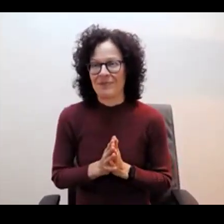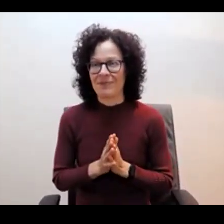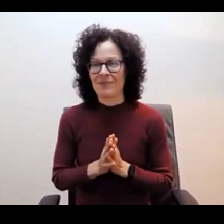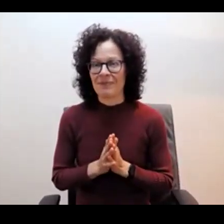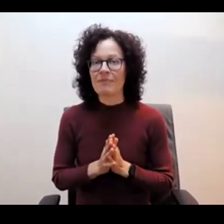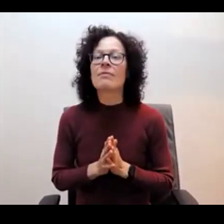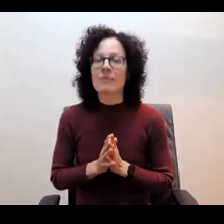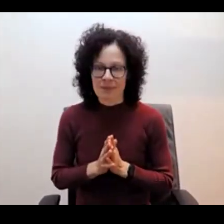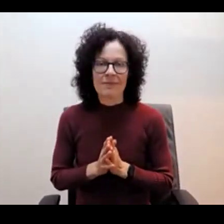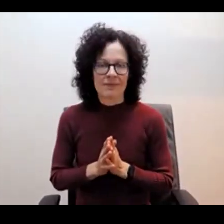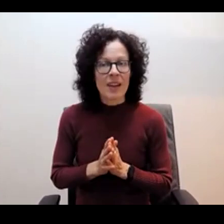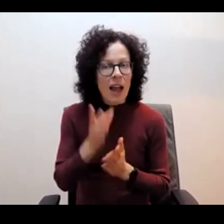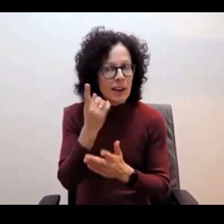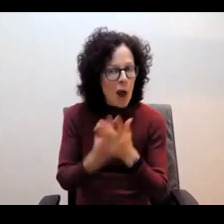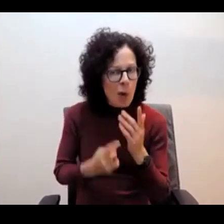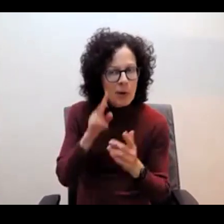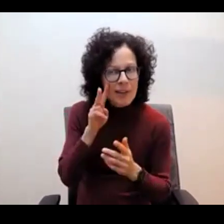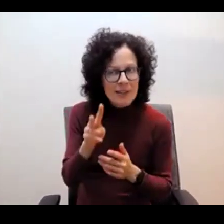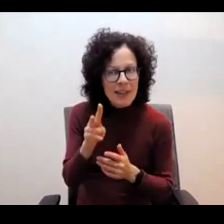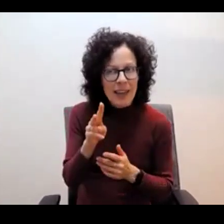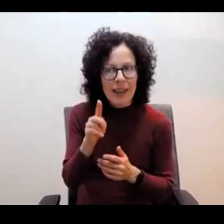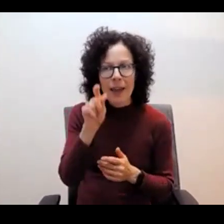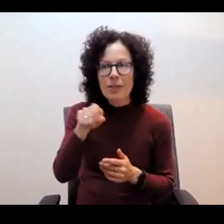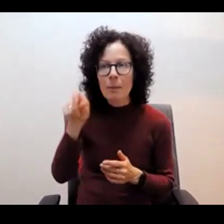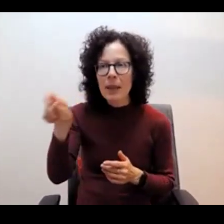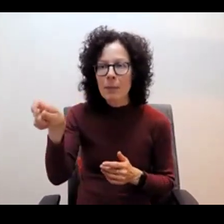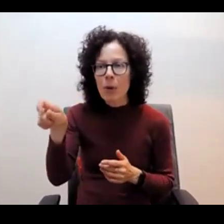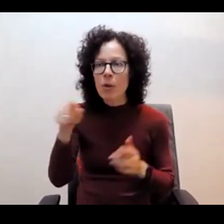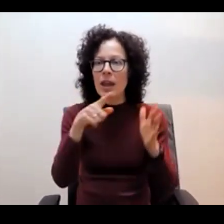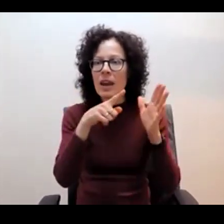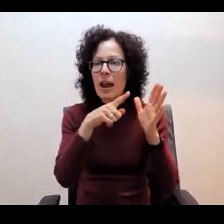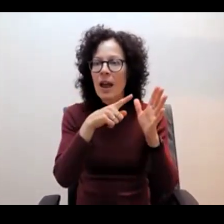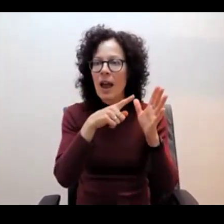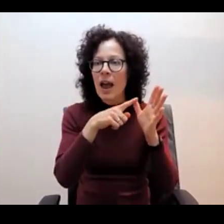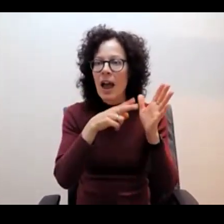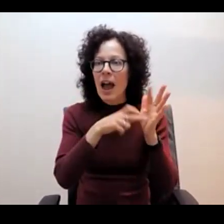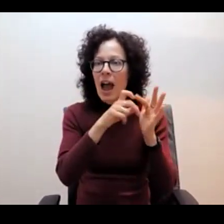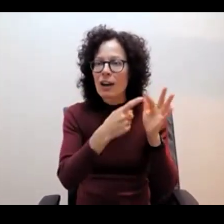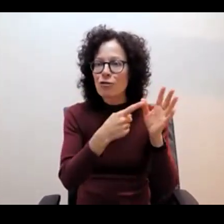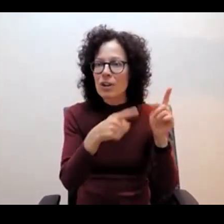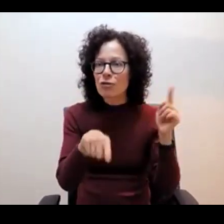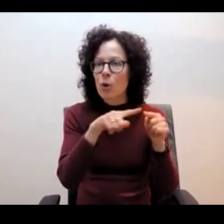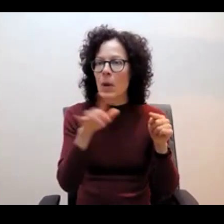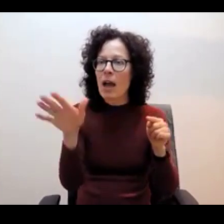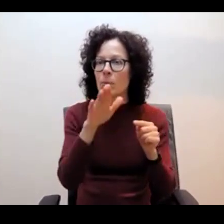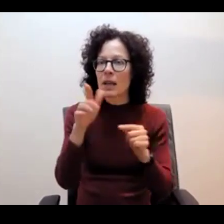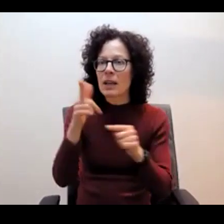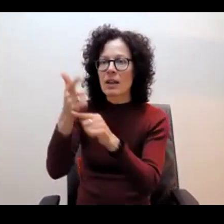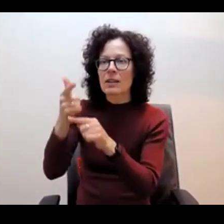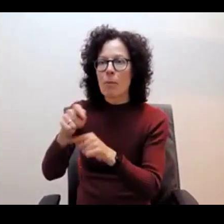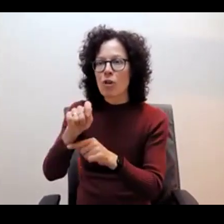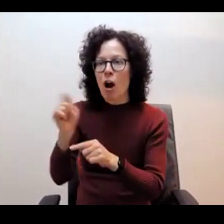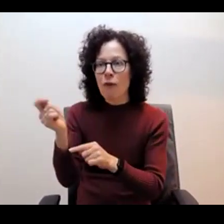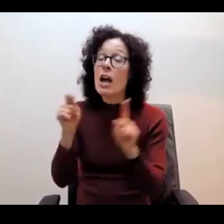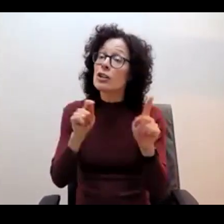I actually can only see the people in Andrea's room because everyone else has their camera off. So you are